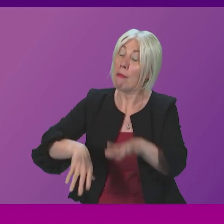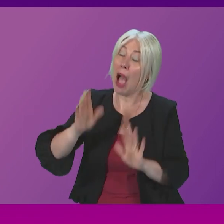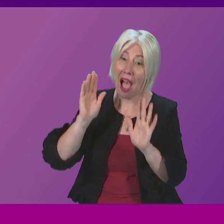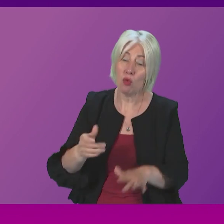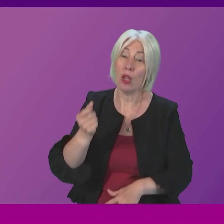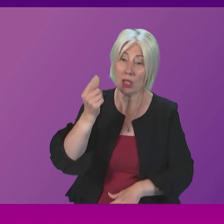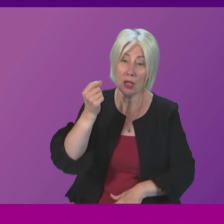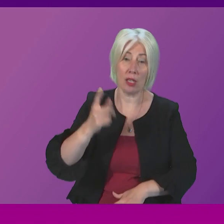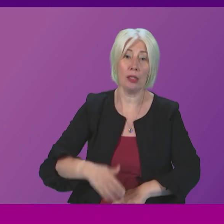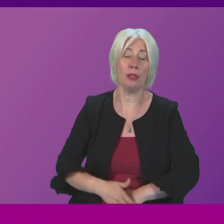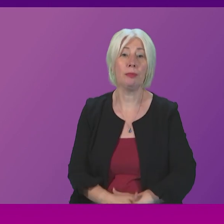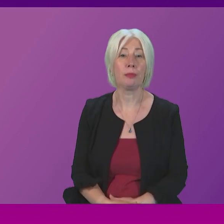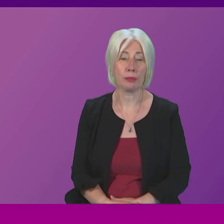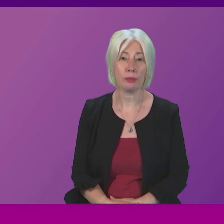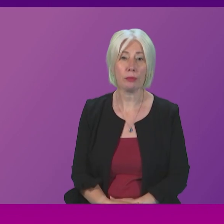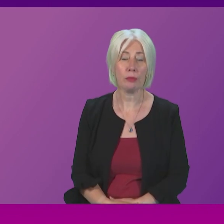Thank you very much,